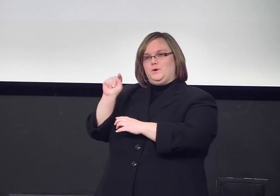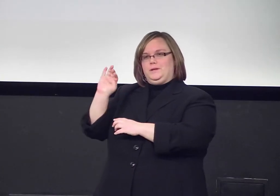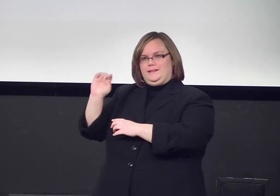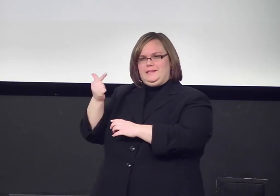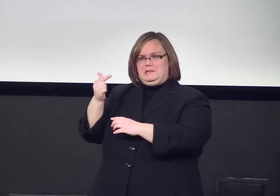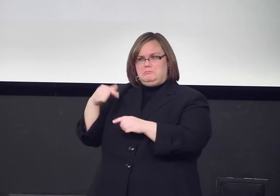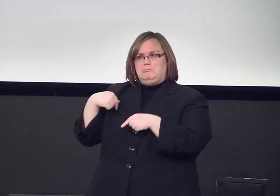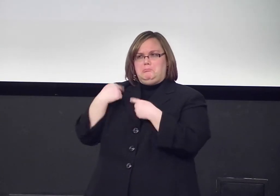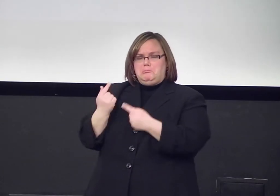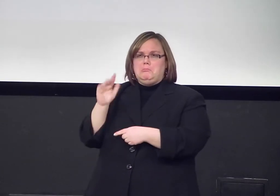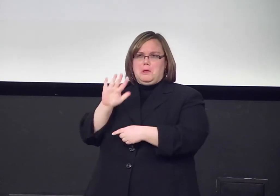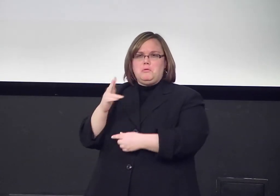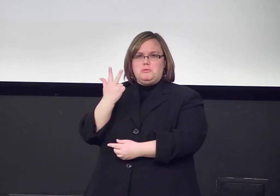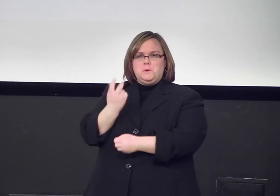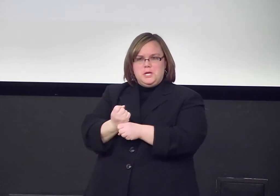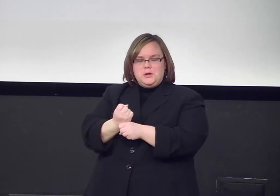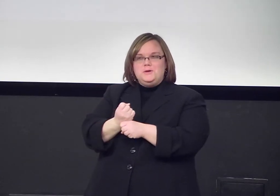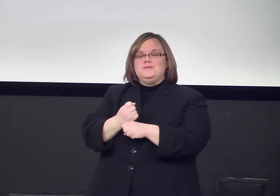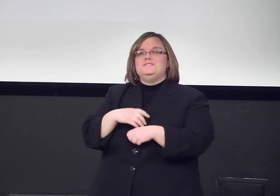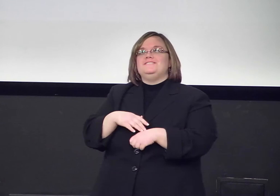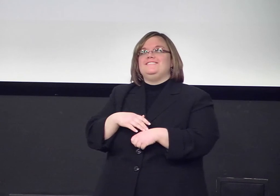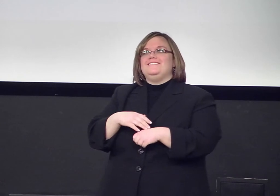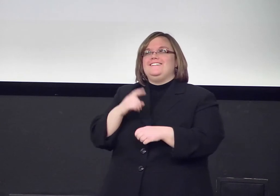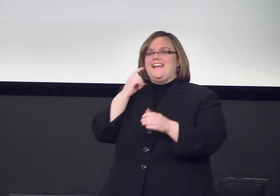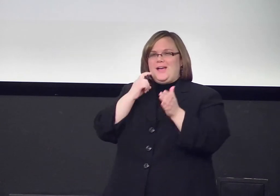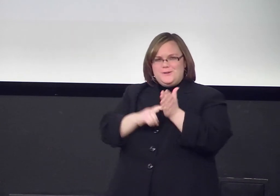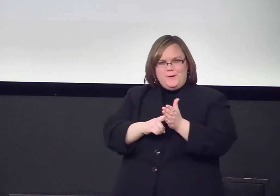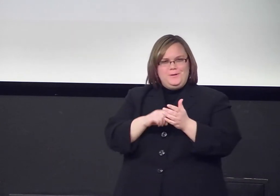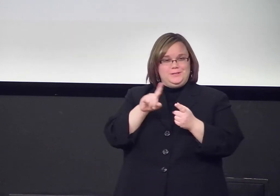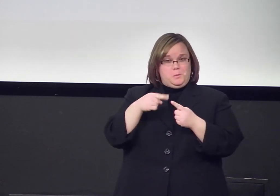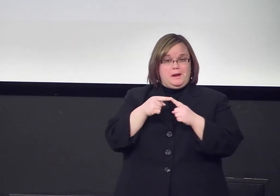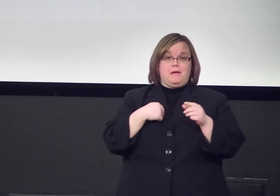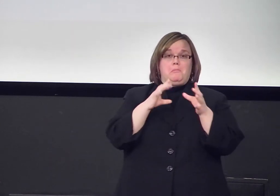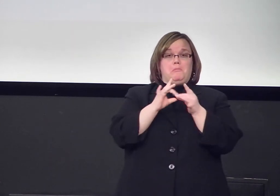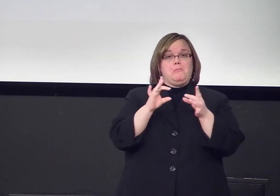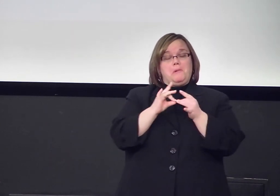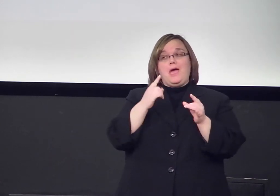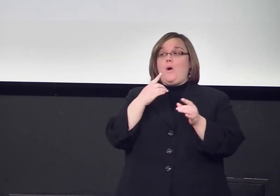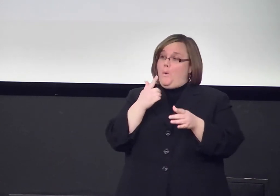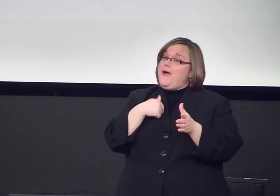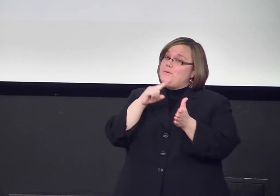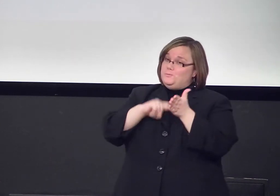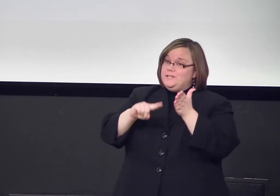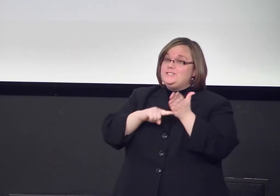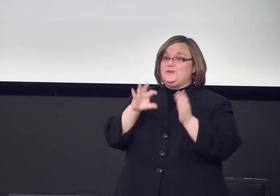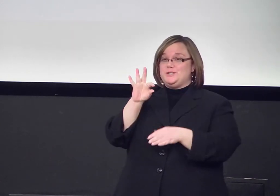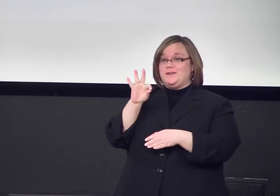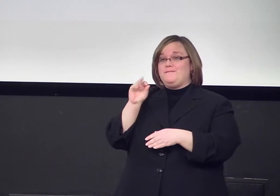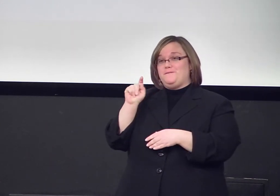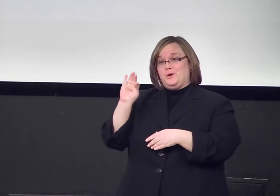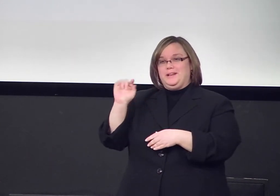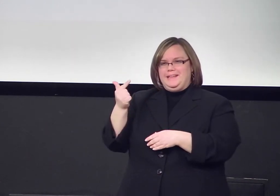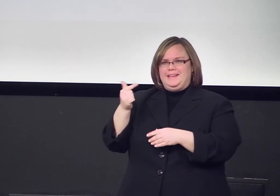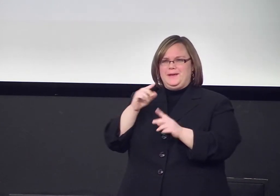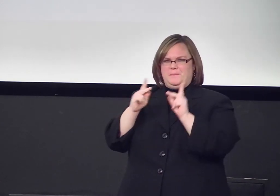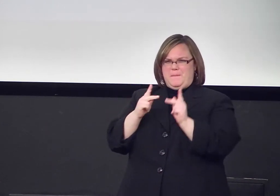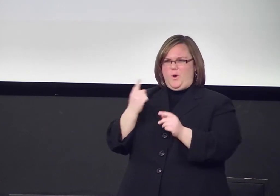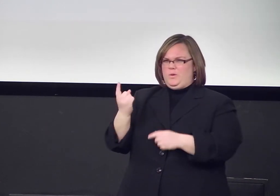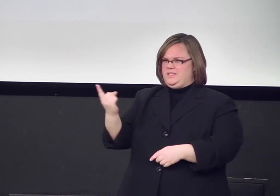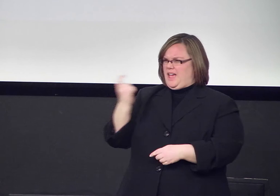So I've taken a look at the topic of footing, and I've been researching footing for a couple of years. And I've noticed that when I talk to